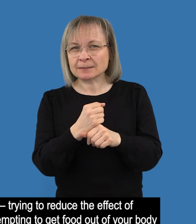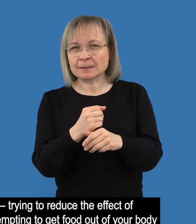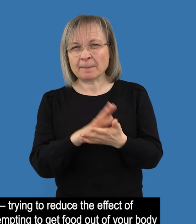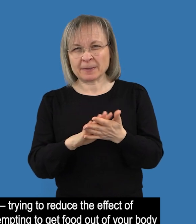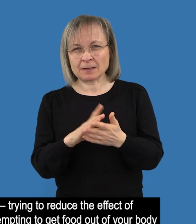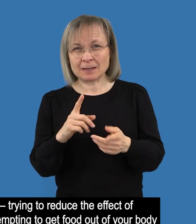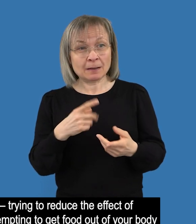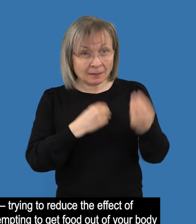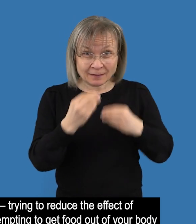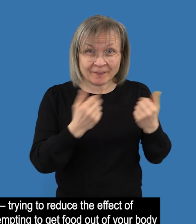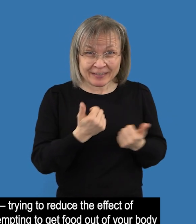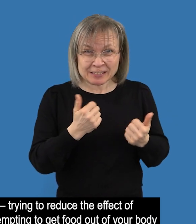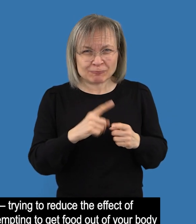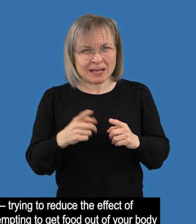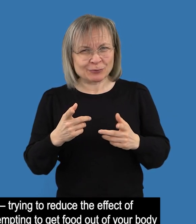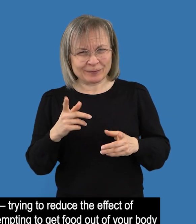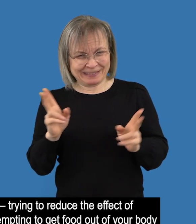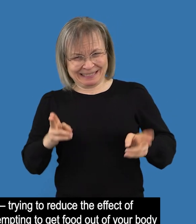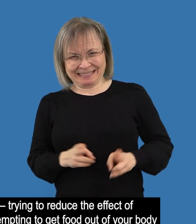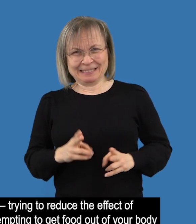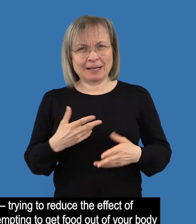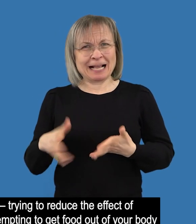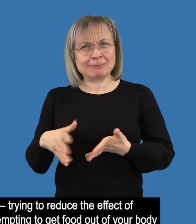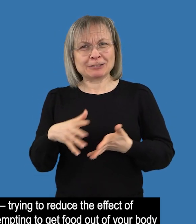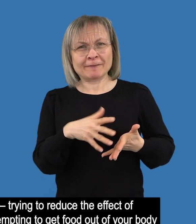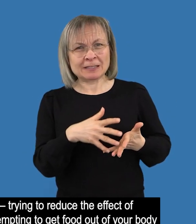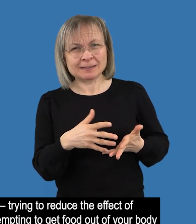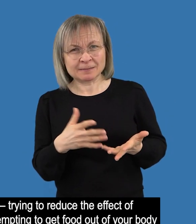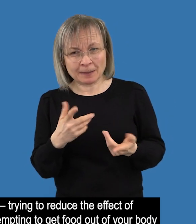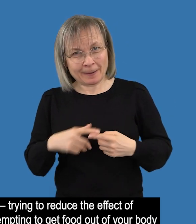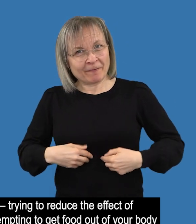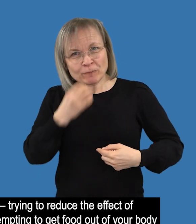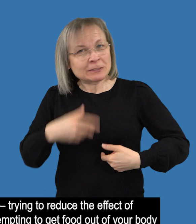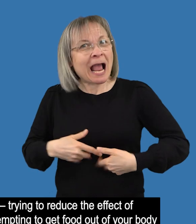Purging, trying to reduce the effect of binging by attempting to get food out of your body.